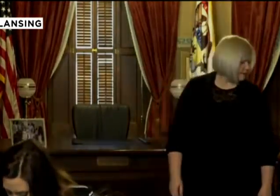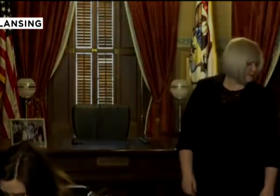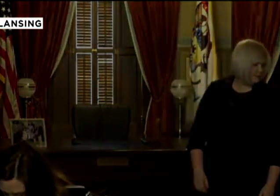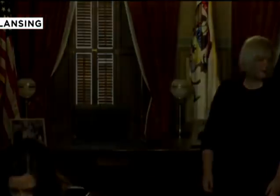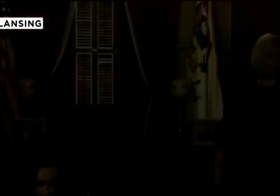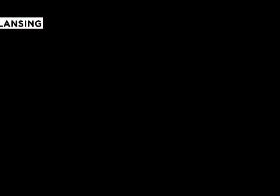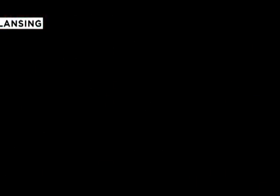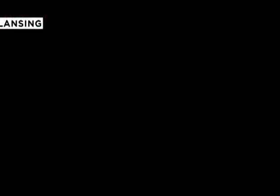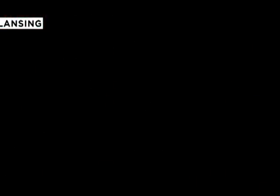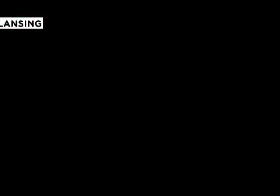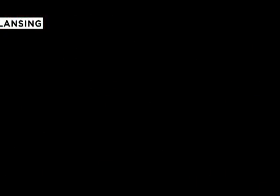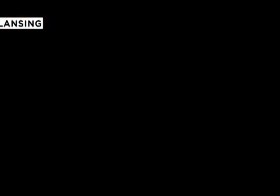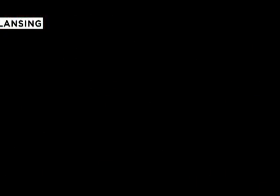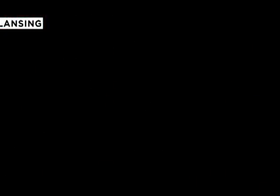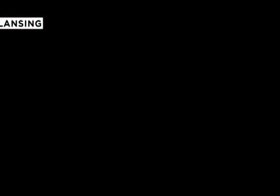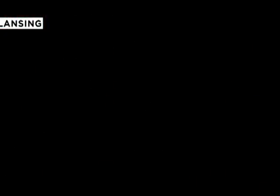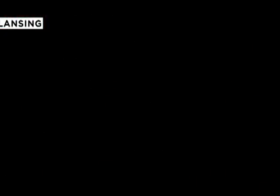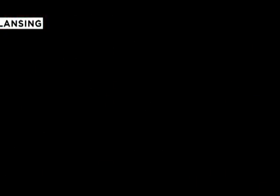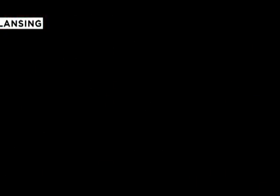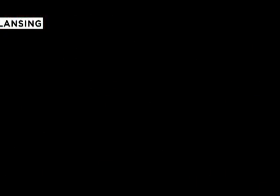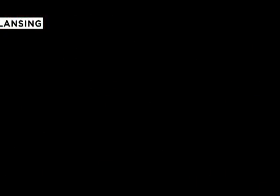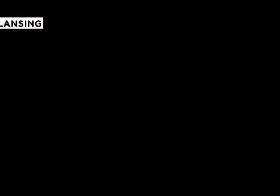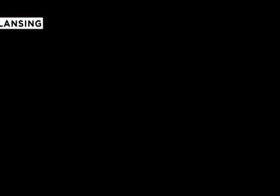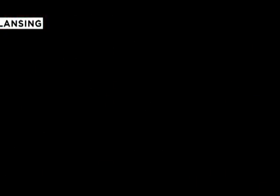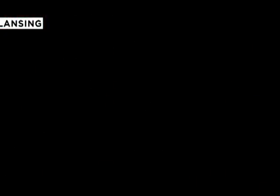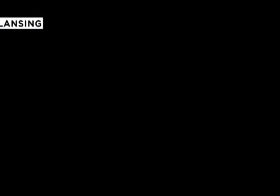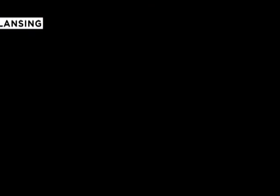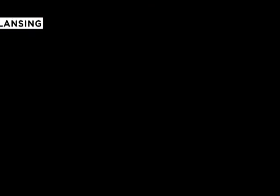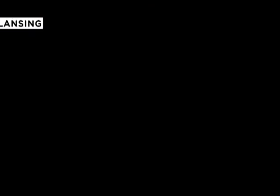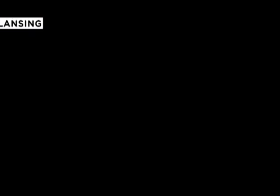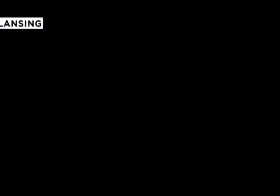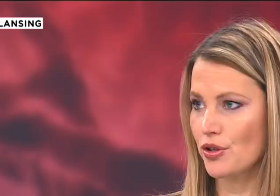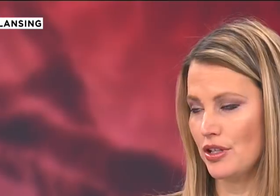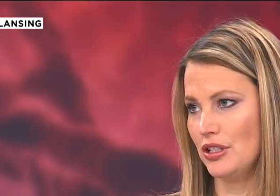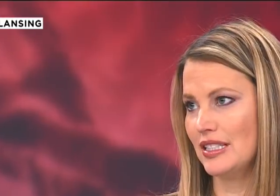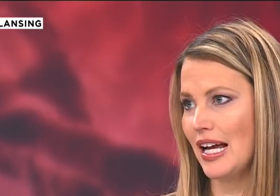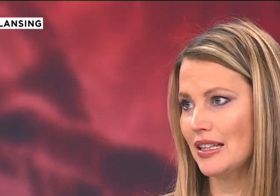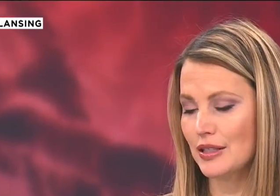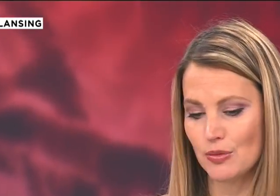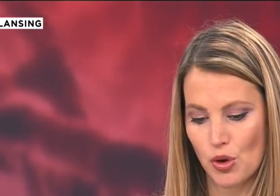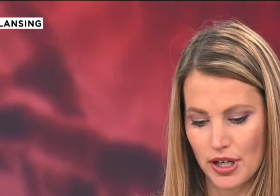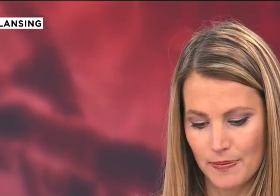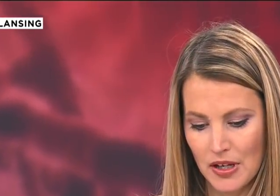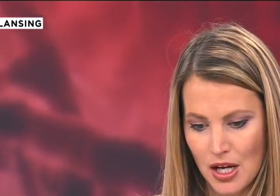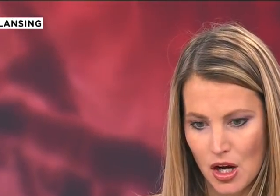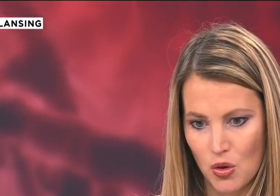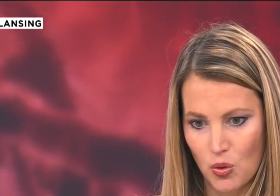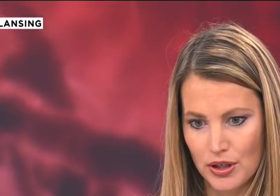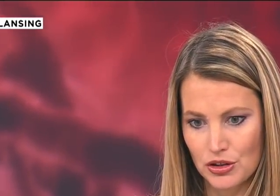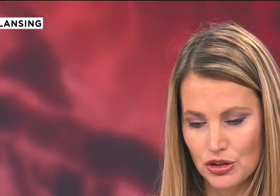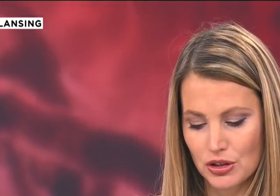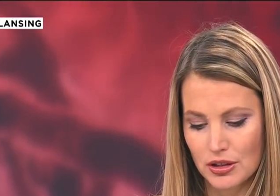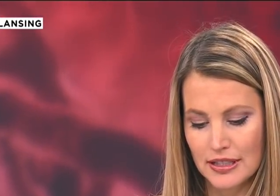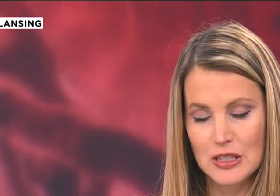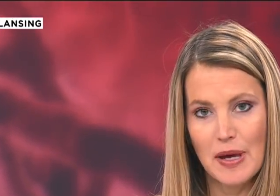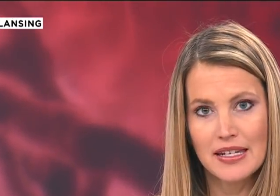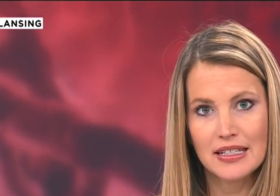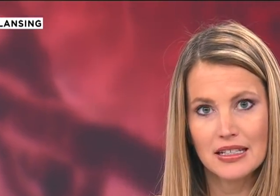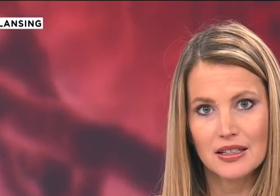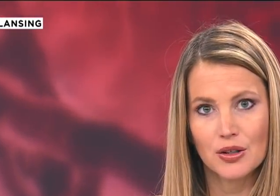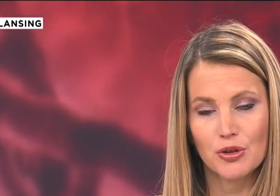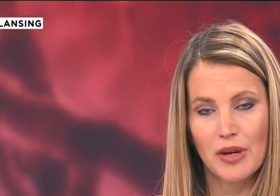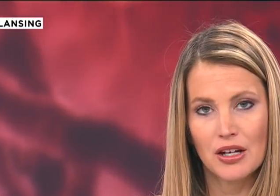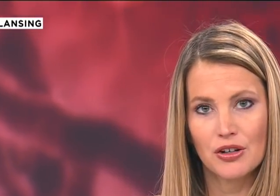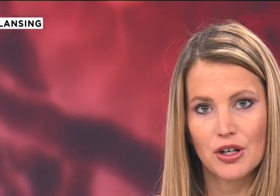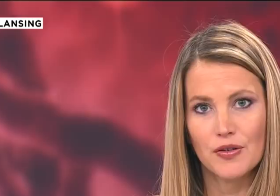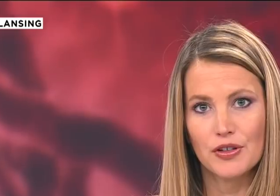That is Governor Gretchen Whitmer giving us an update on her executive order that she signed this morning, which